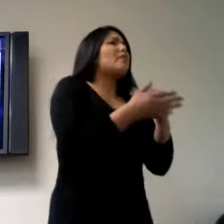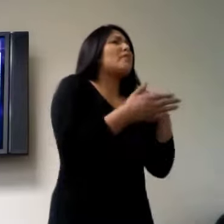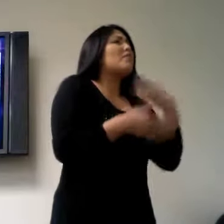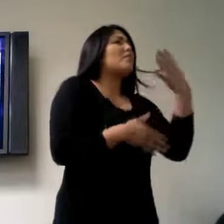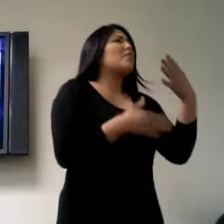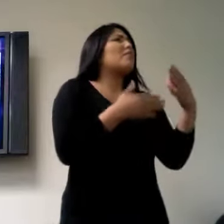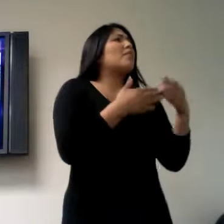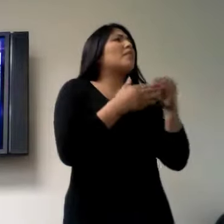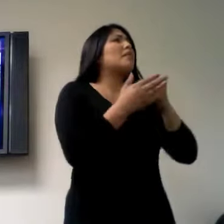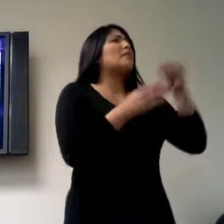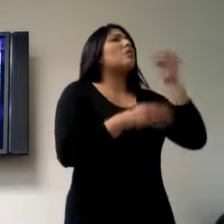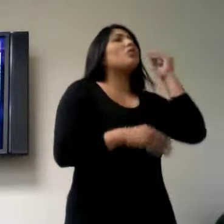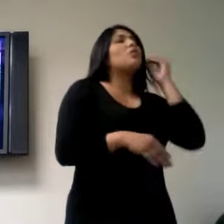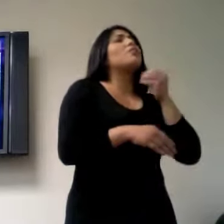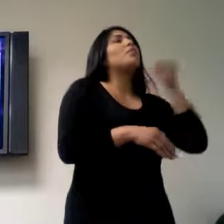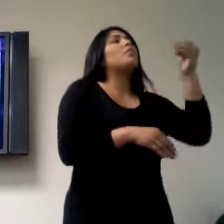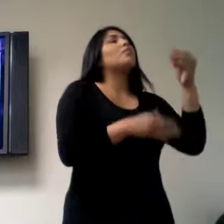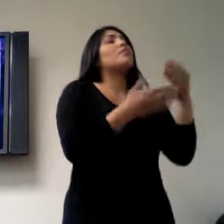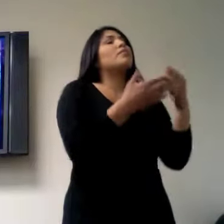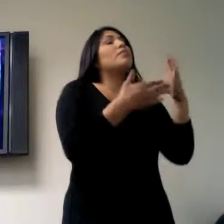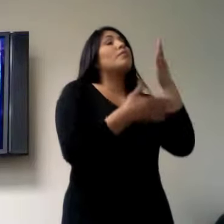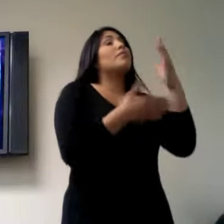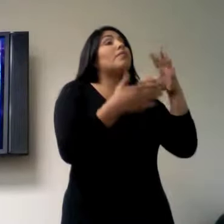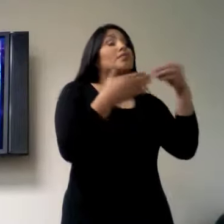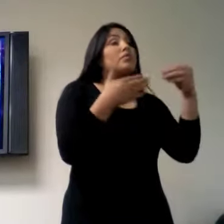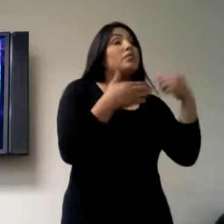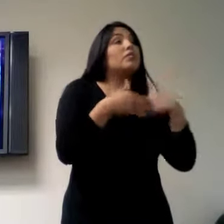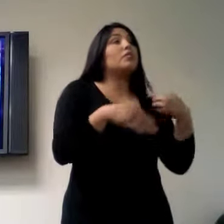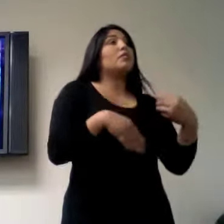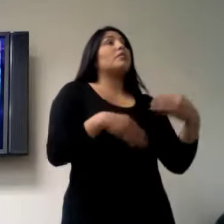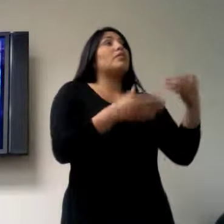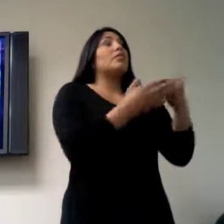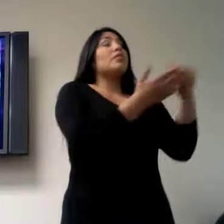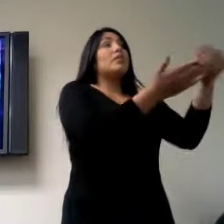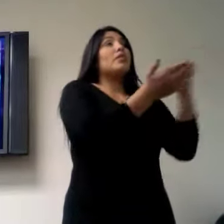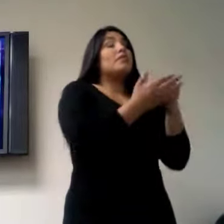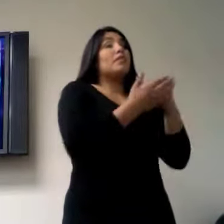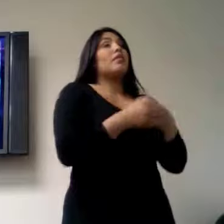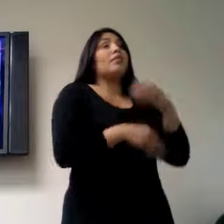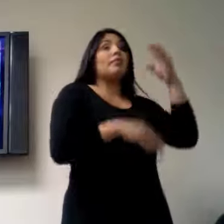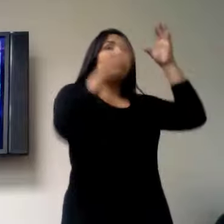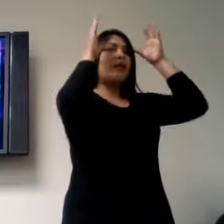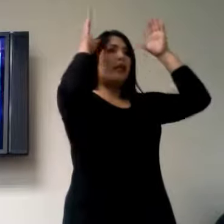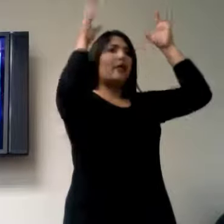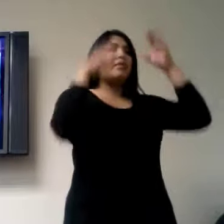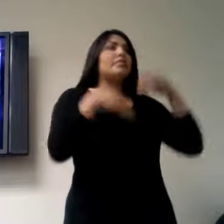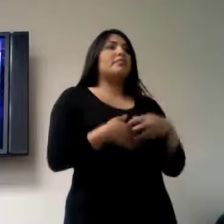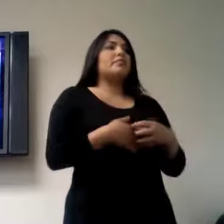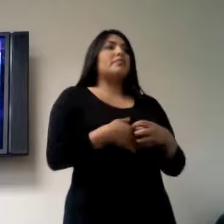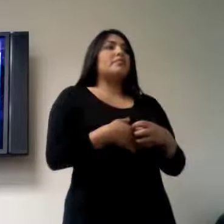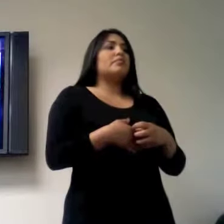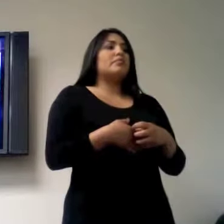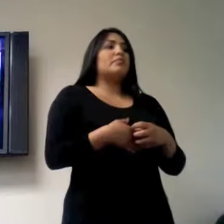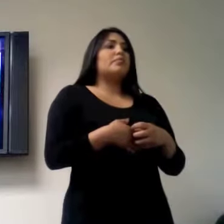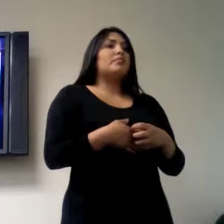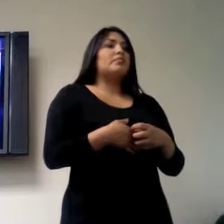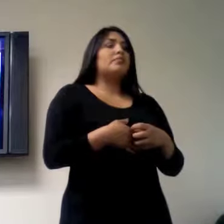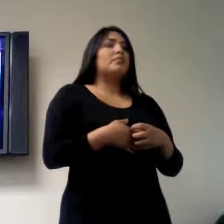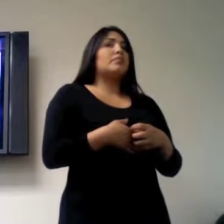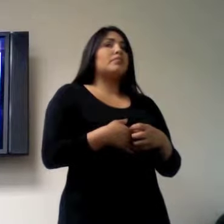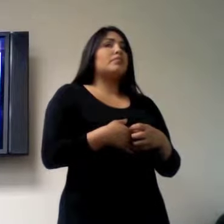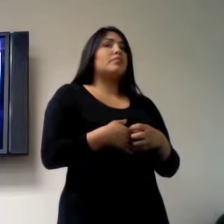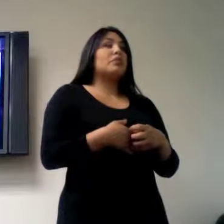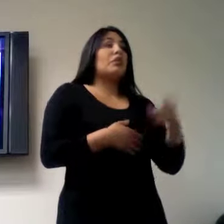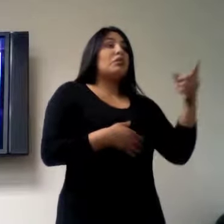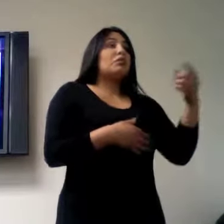$5, she would get me a hat, and you would save express charges beside, which would amount to something. Mrs. B frequently does such acts